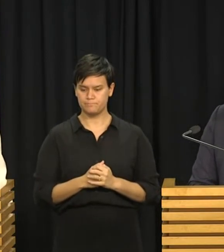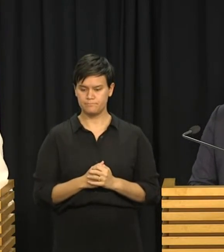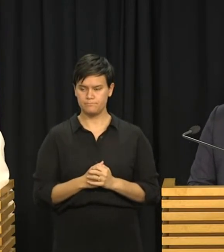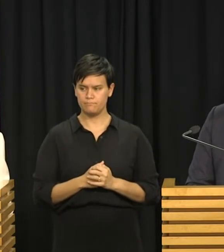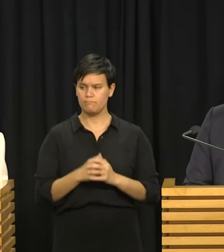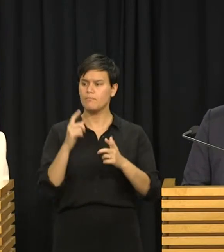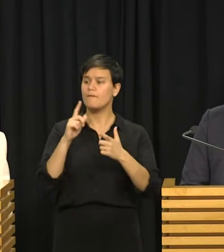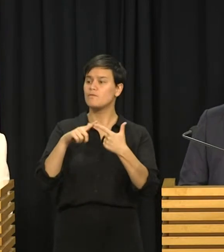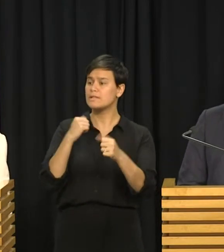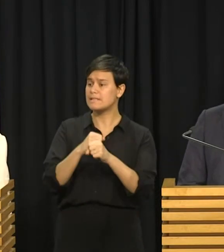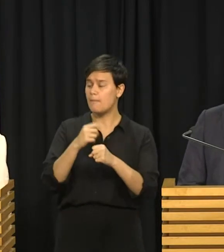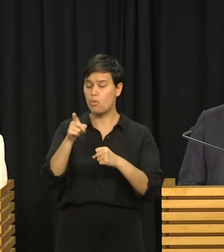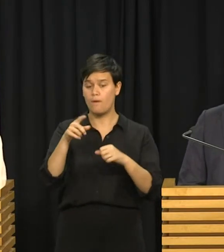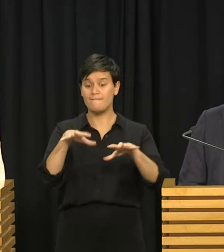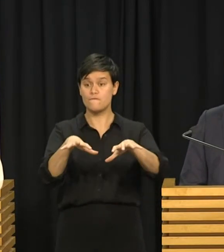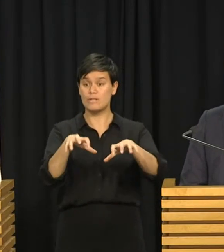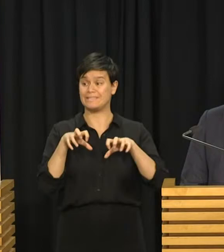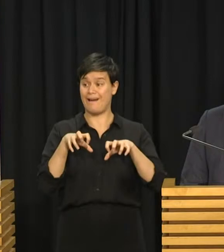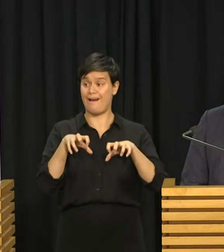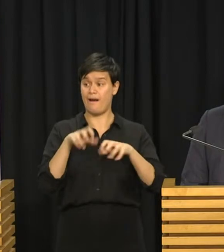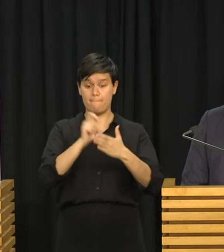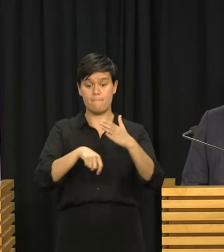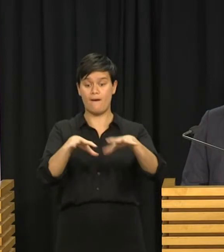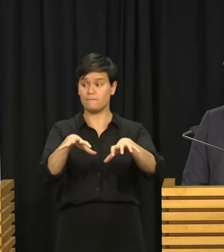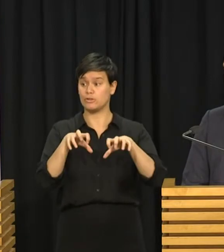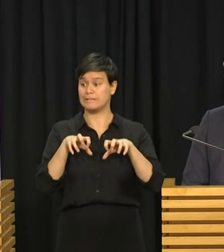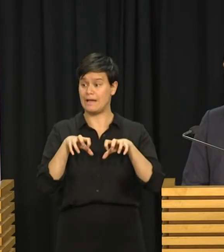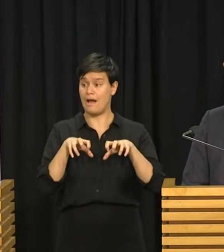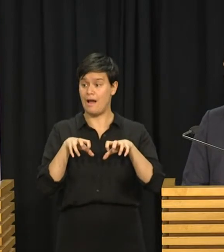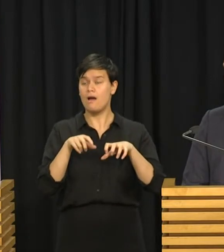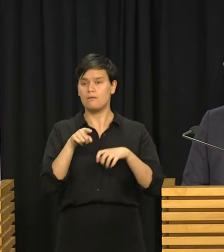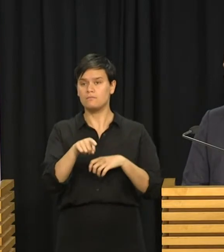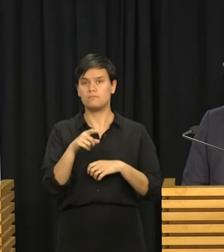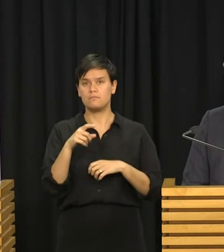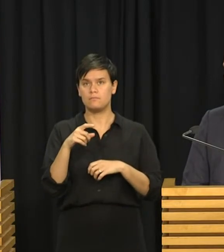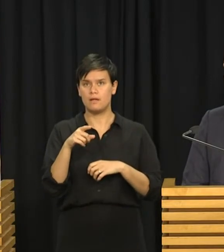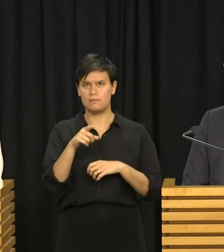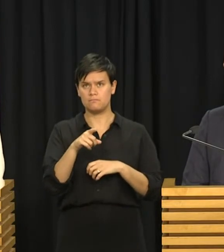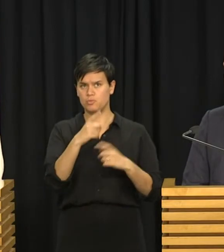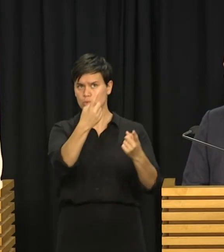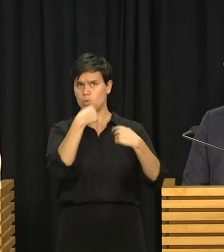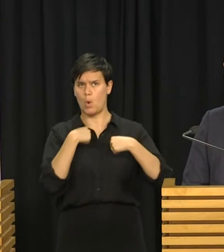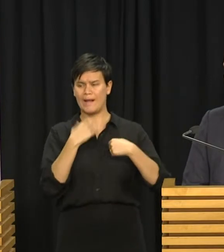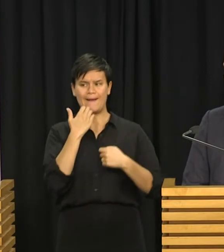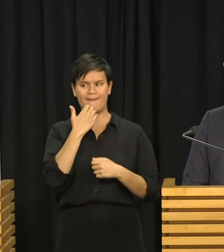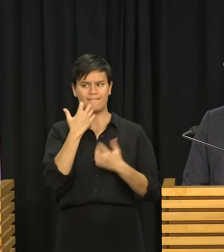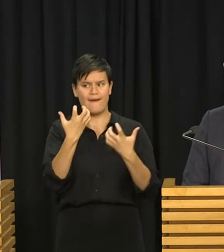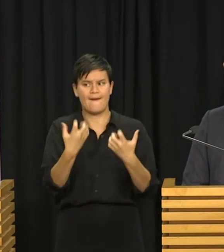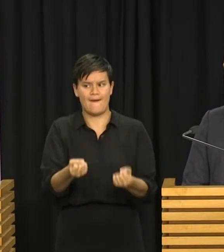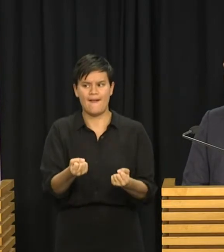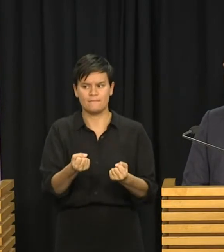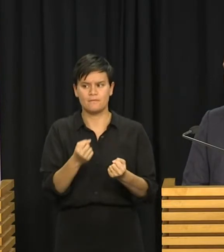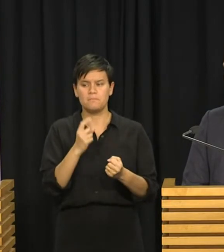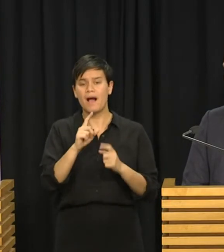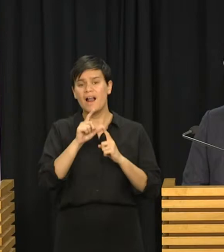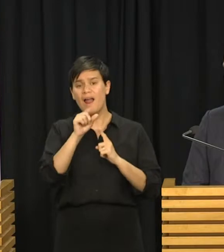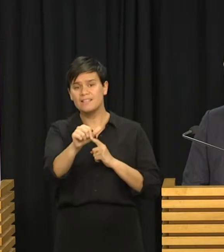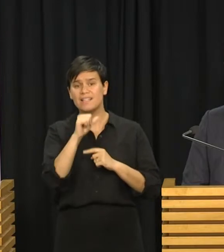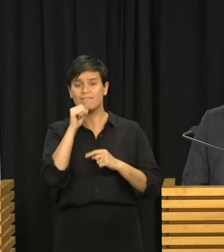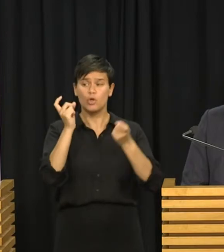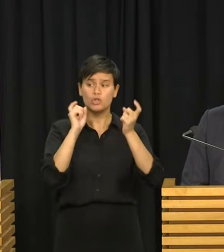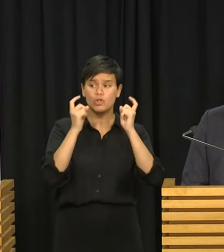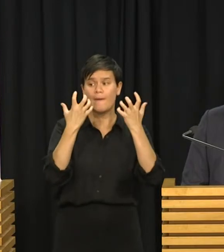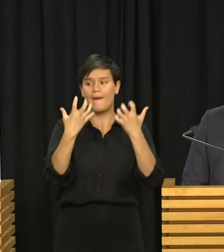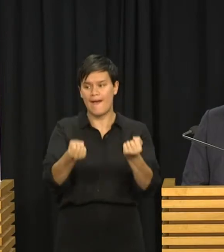shouldn't be an issue. We have a capacity at the moment, and where we're looking to scale up by the end of the year. If there are any issues or concerns